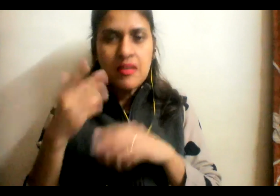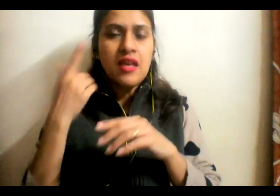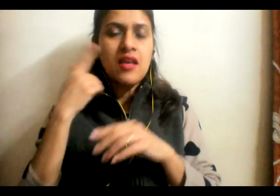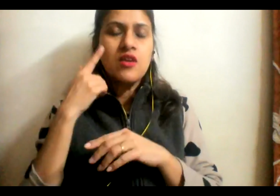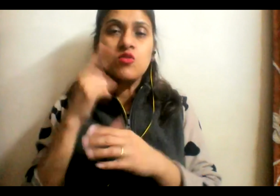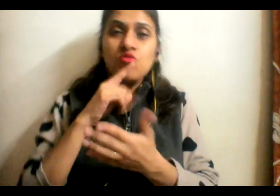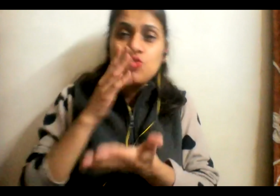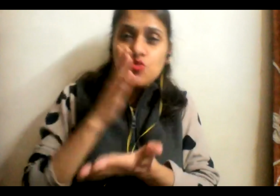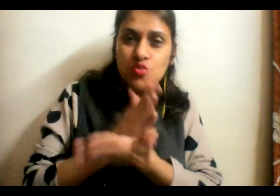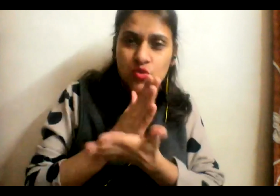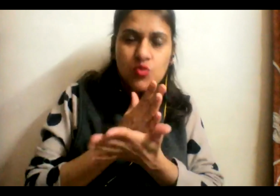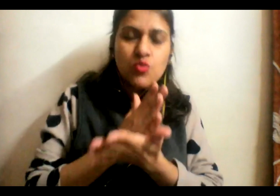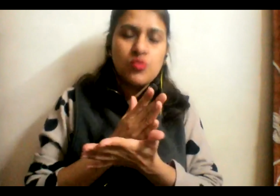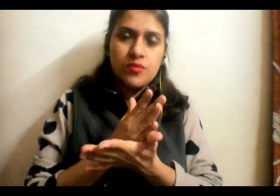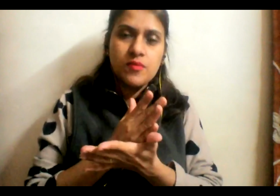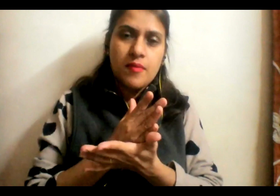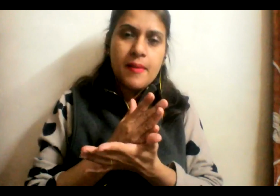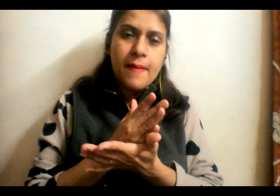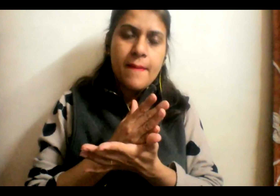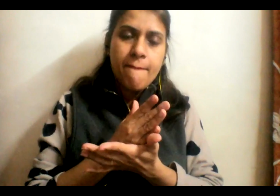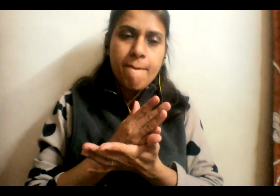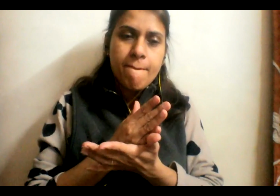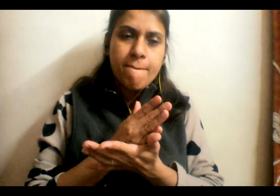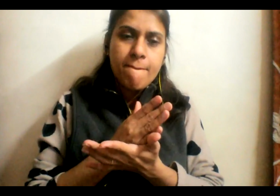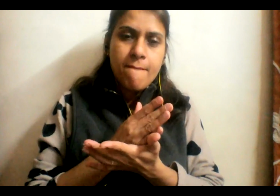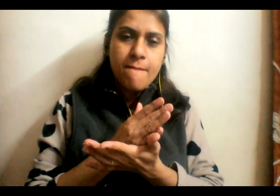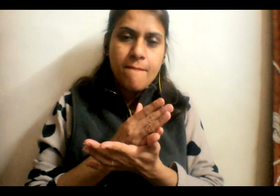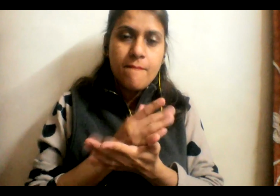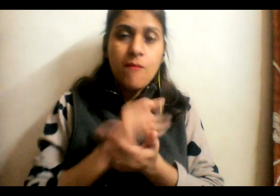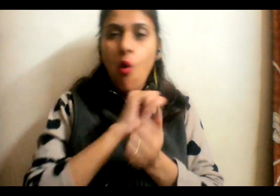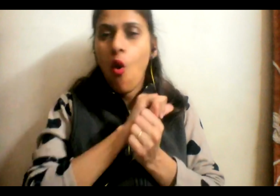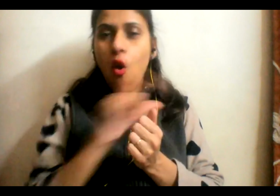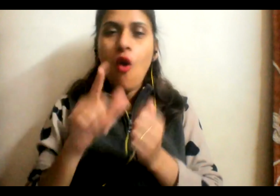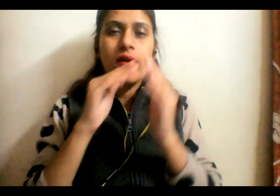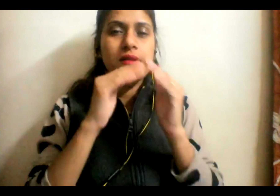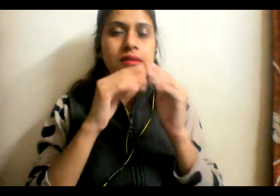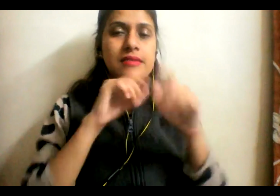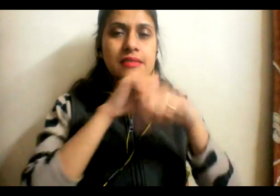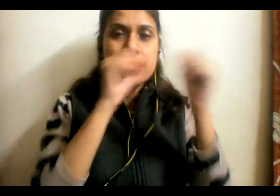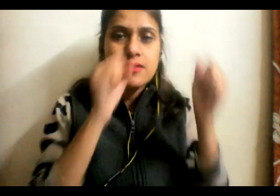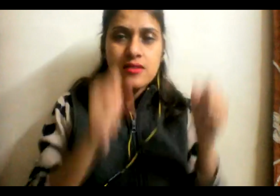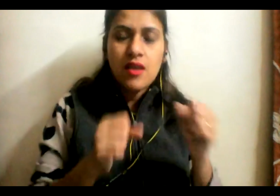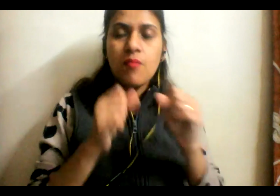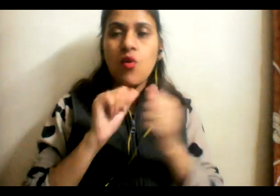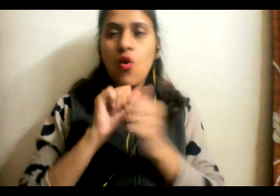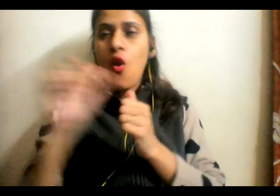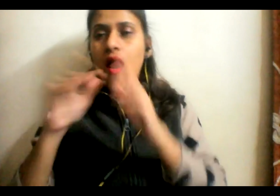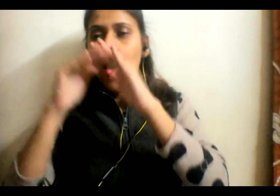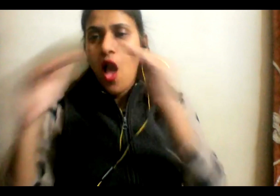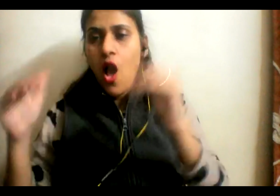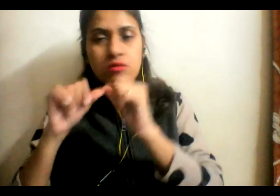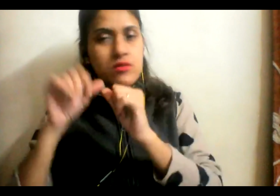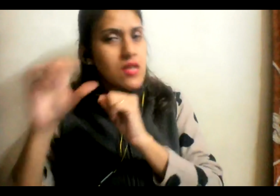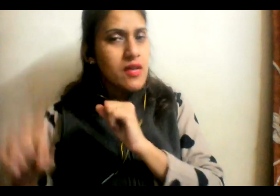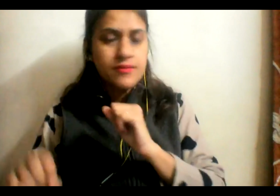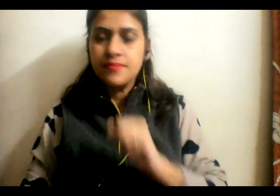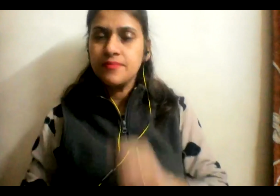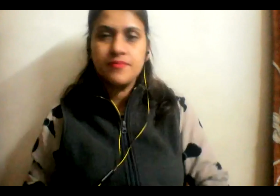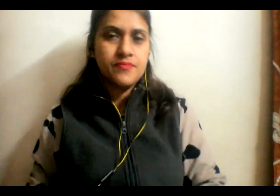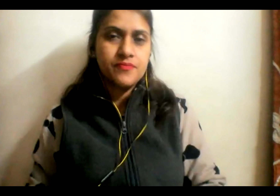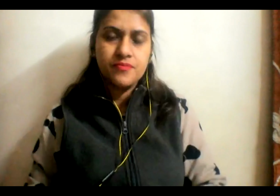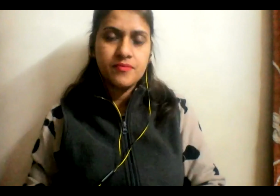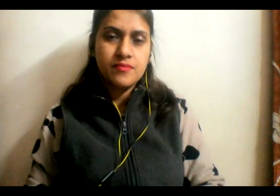that all all these systems, all these housings are accessible. The